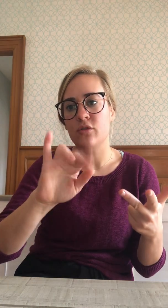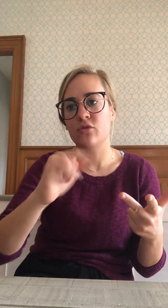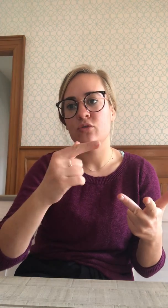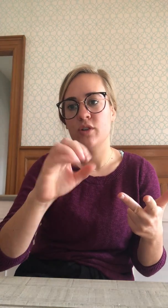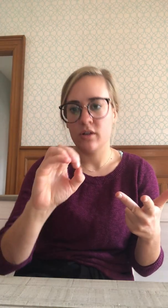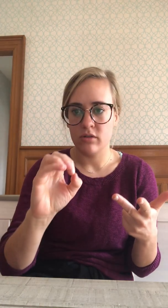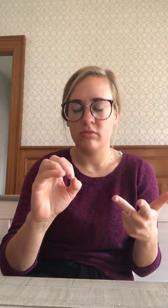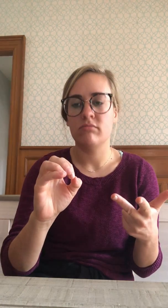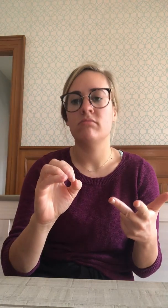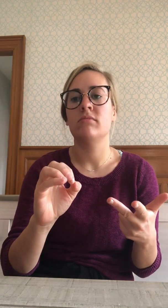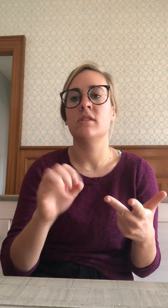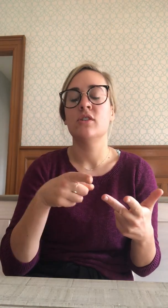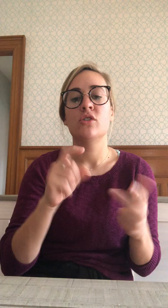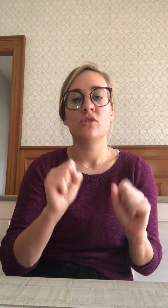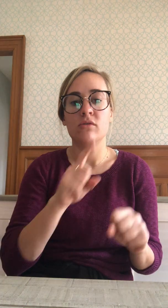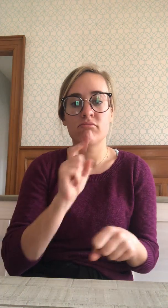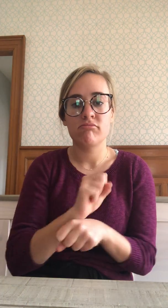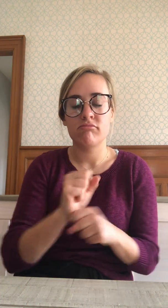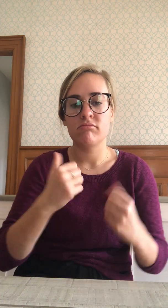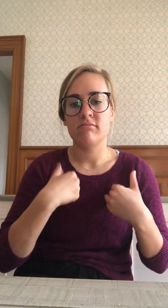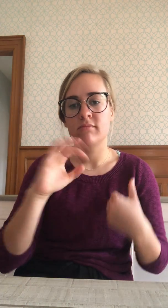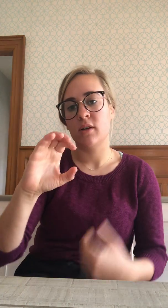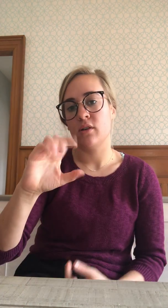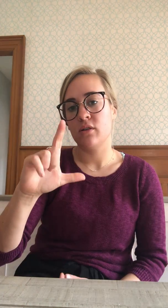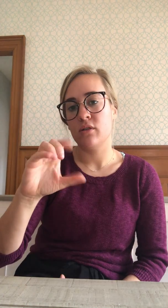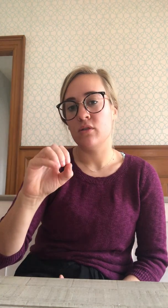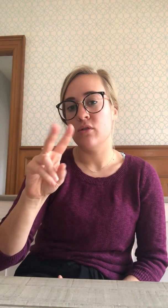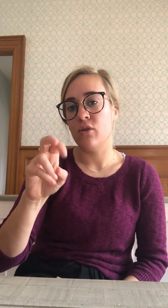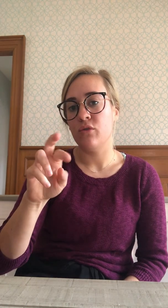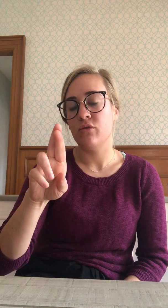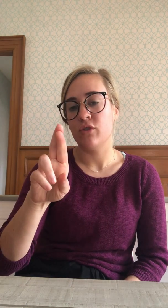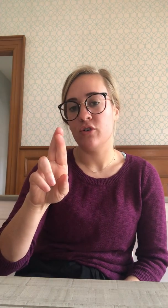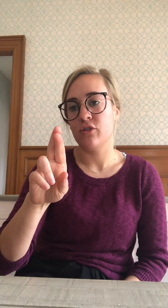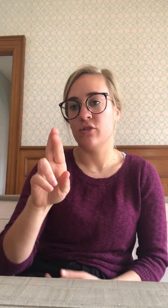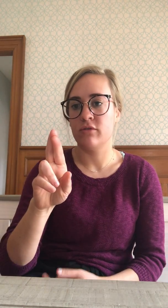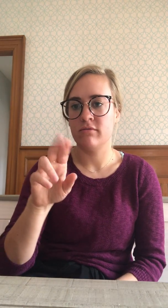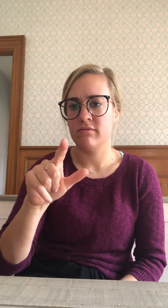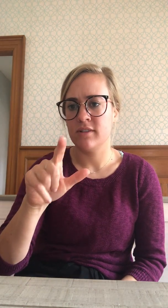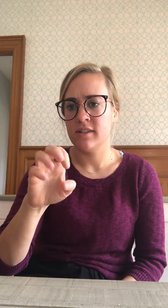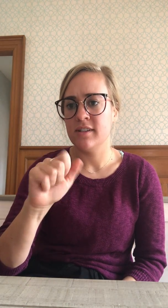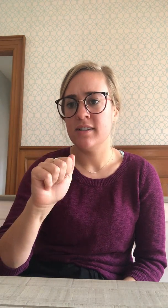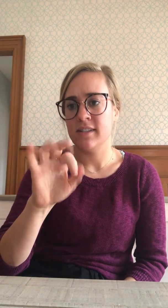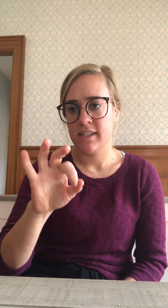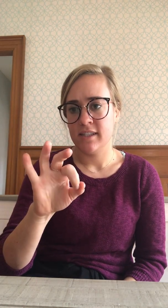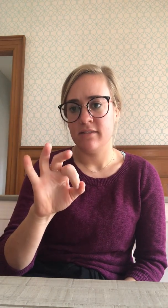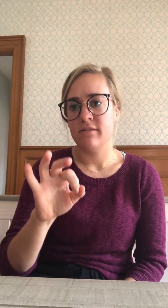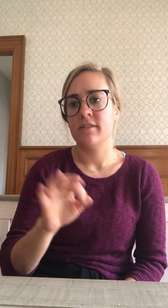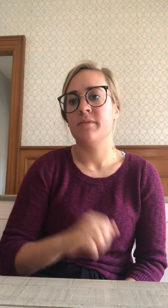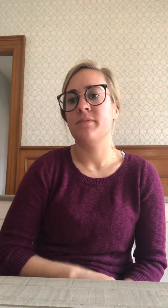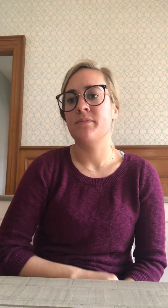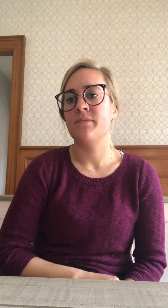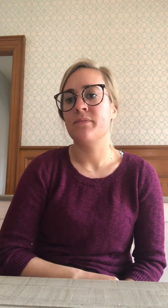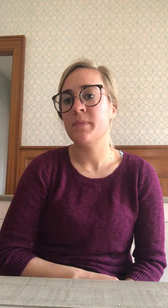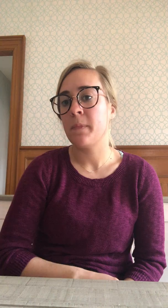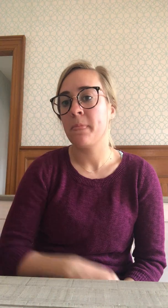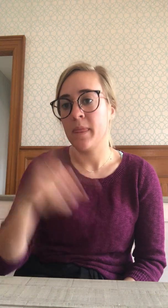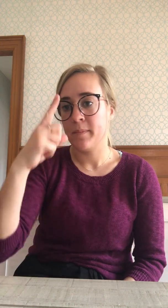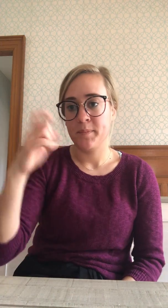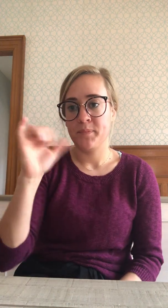have a cloverleaf skull, also known as Kleeblatt Schädel. Because of the craniosynostosis, increased